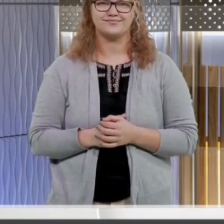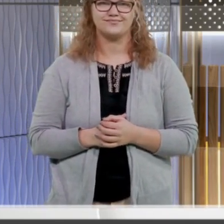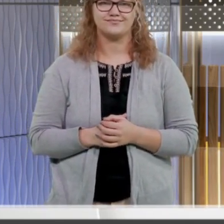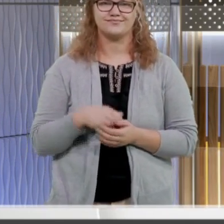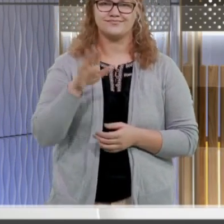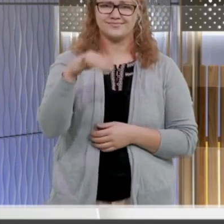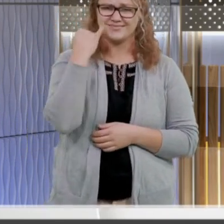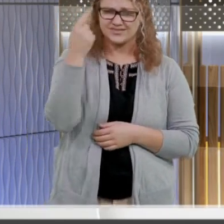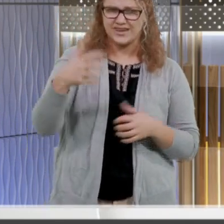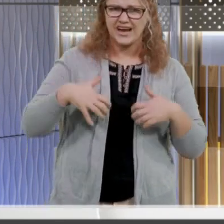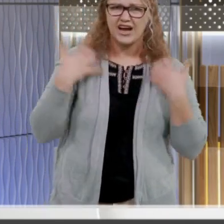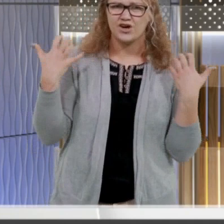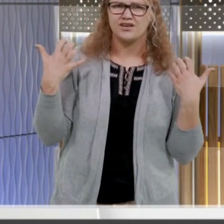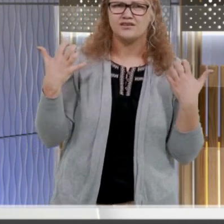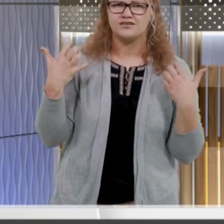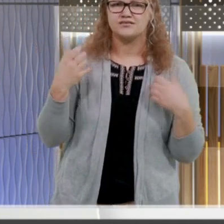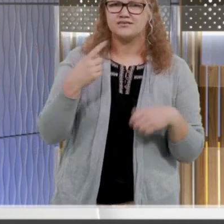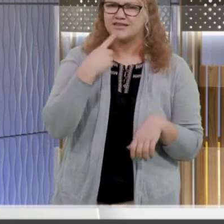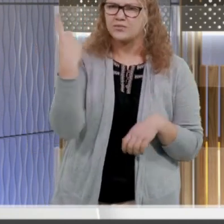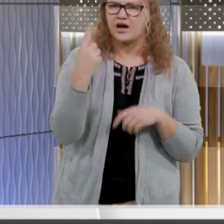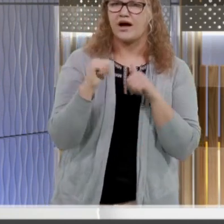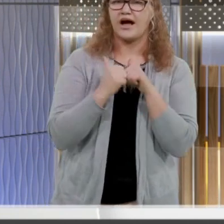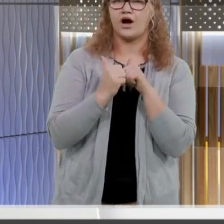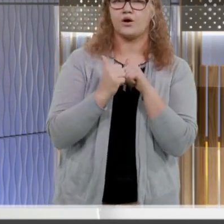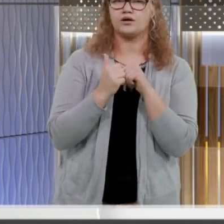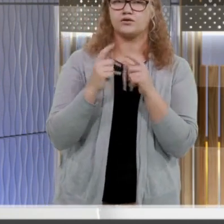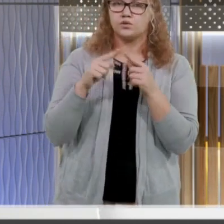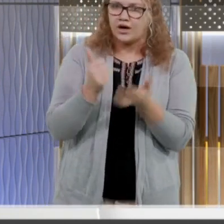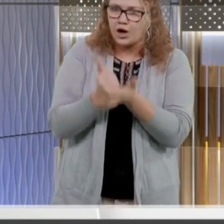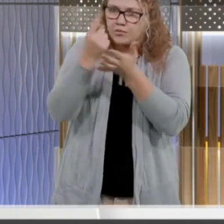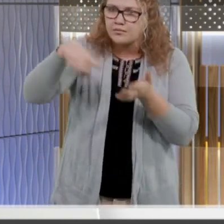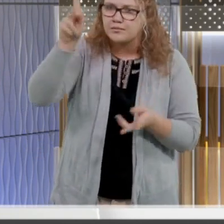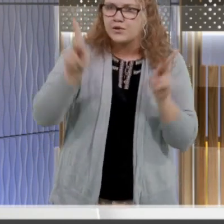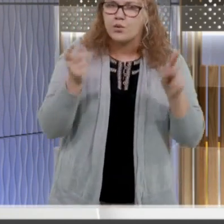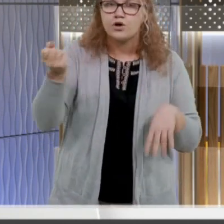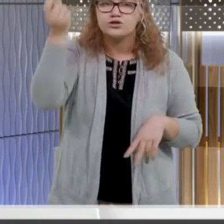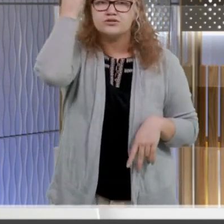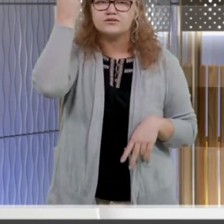And if you're angry, say something to help people understand.